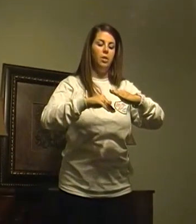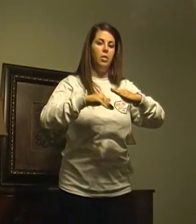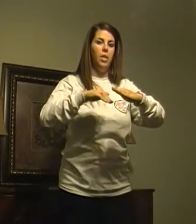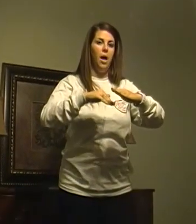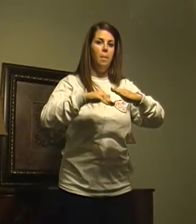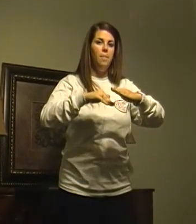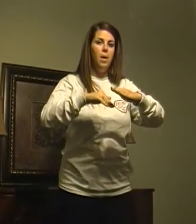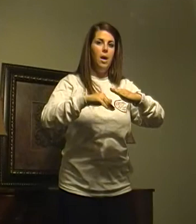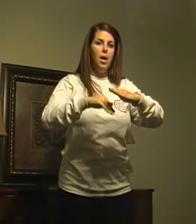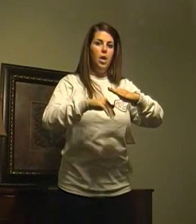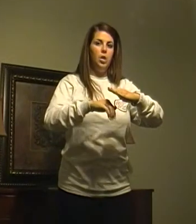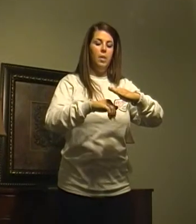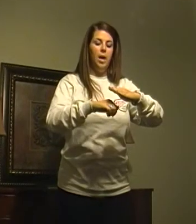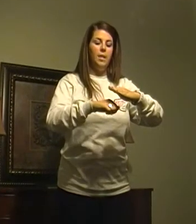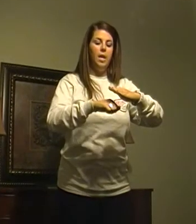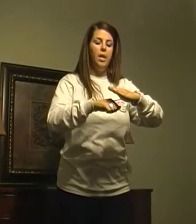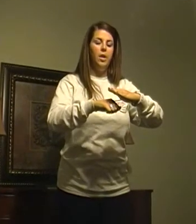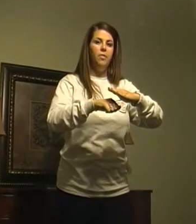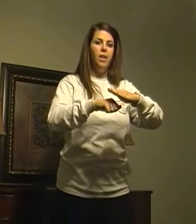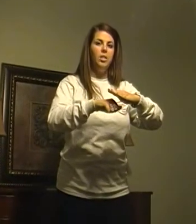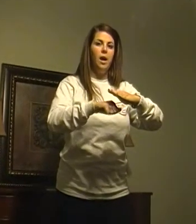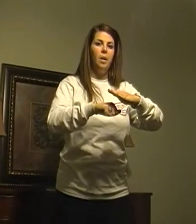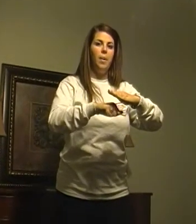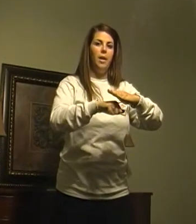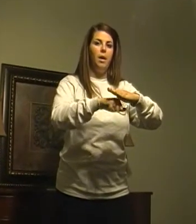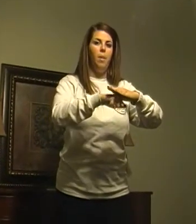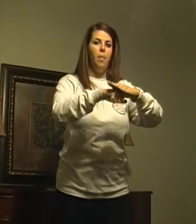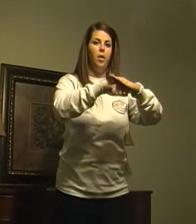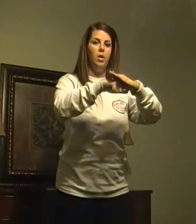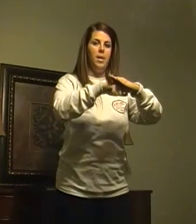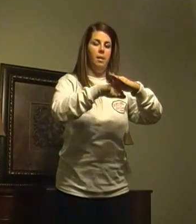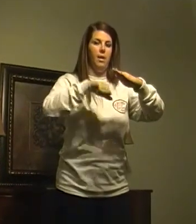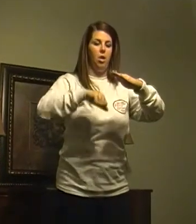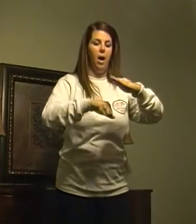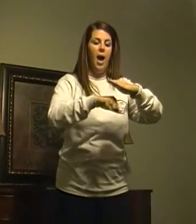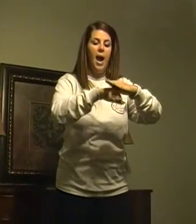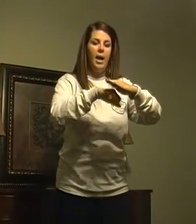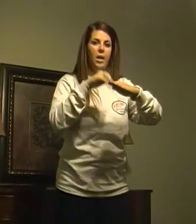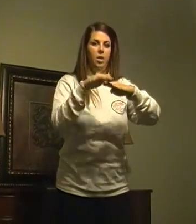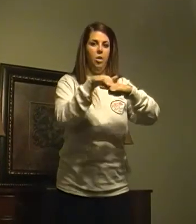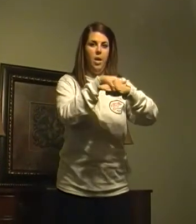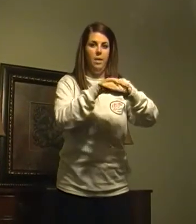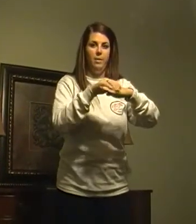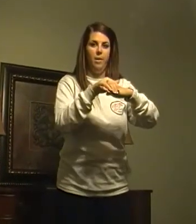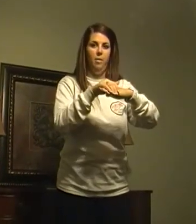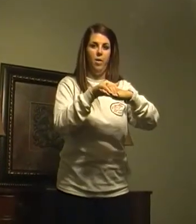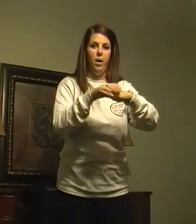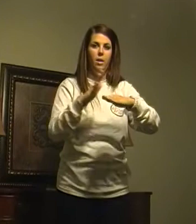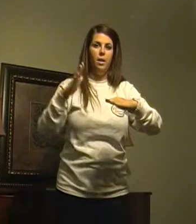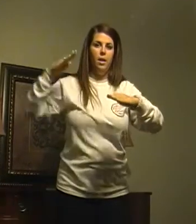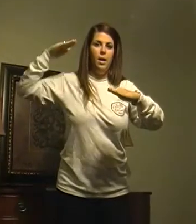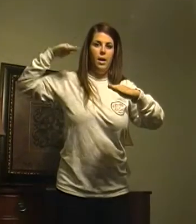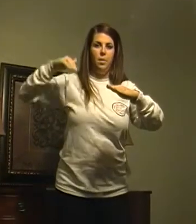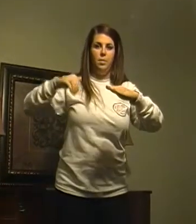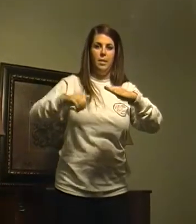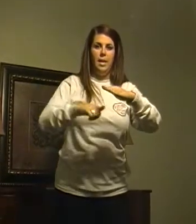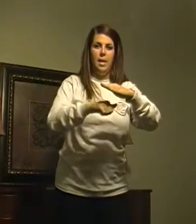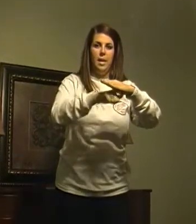your thumb, you kind of tuck your fingers up and go up underneath it like you're hiding underneath this covering. It was